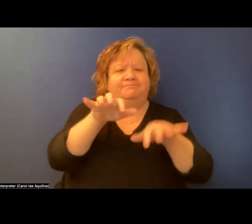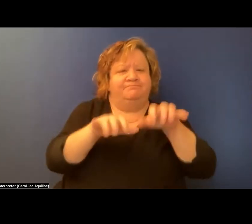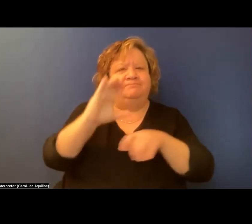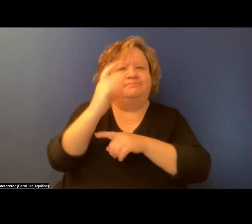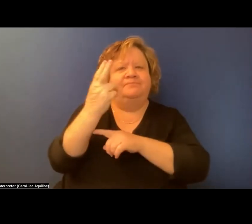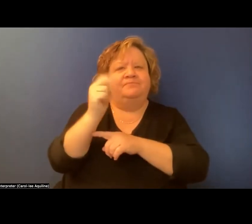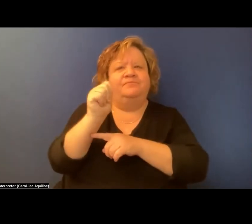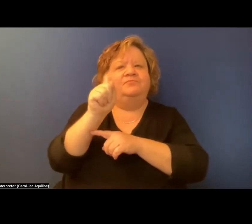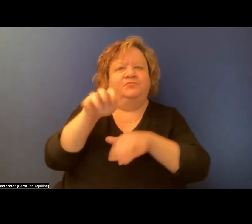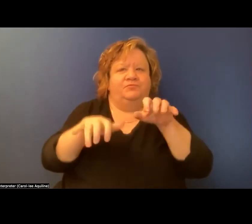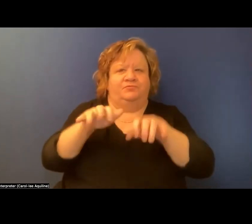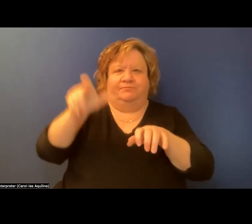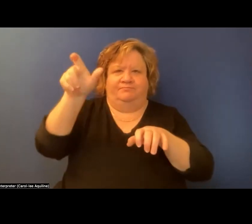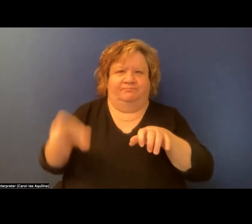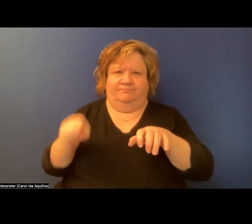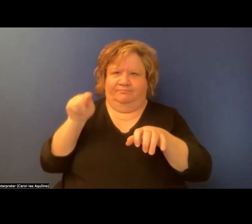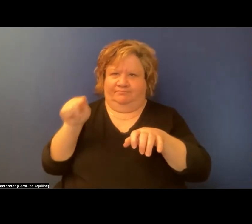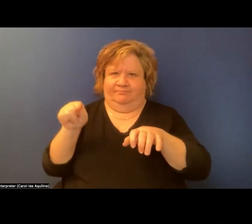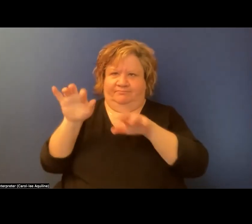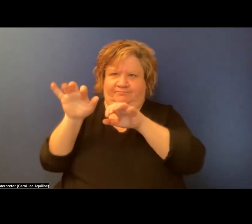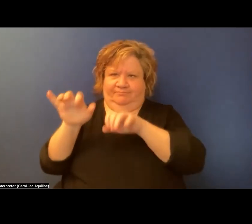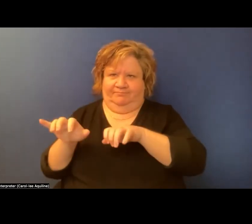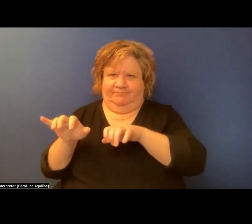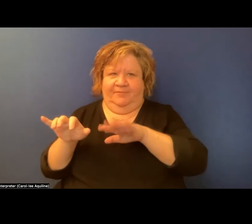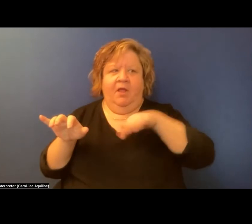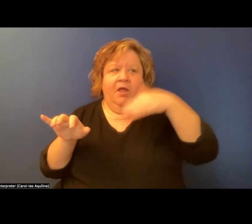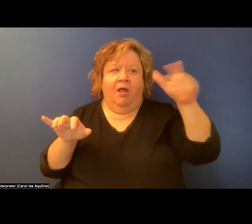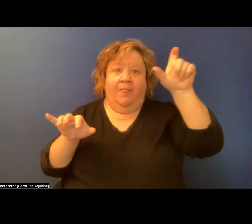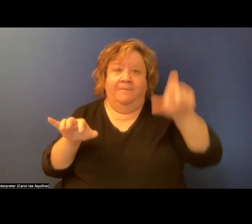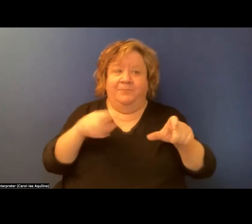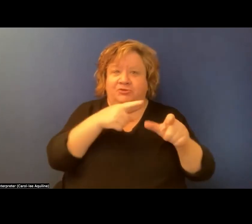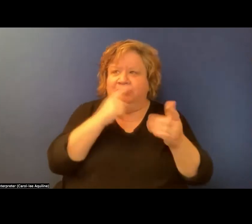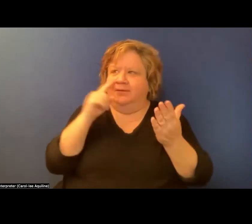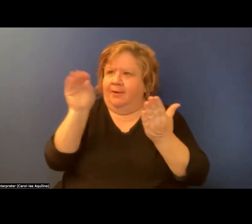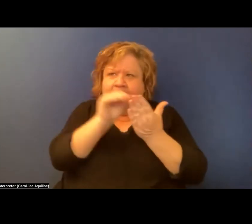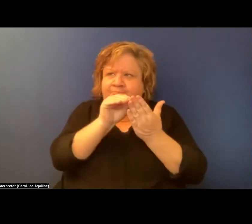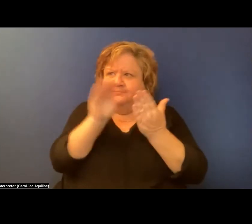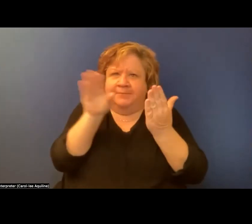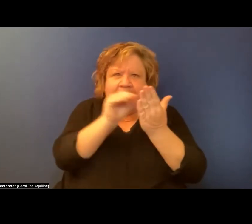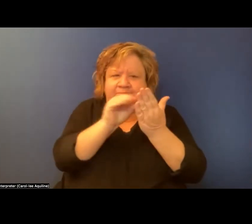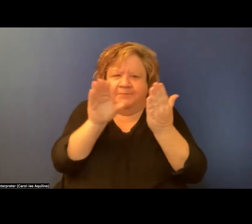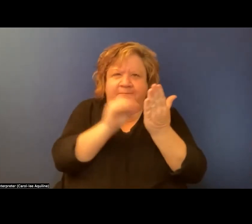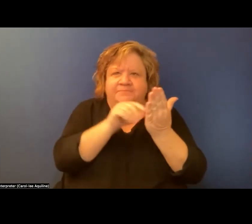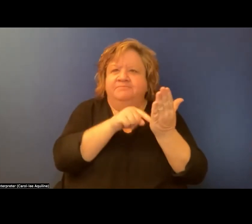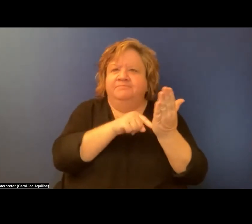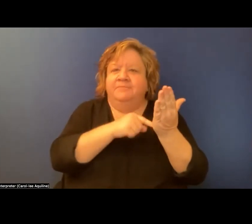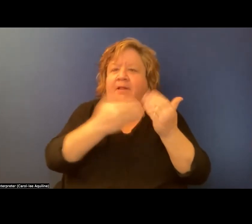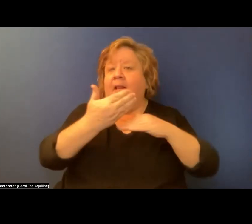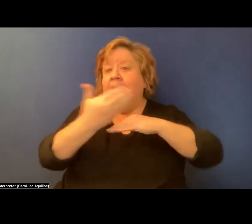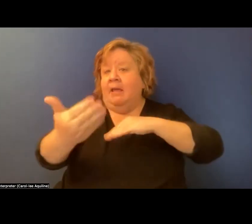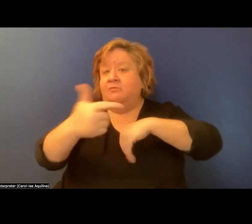and collect your question, and we will read the question in the Q&A sessions. Now I